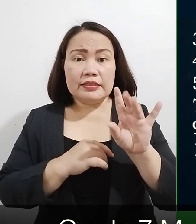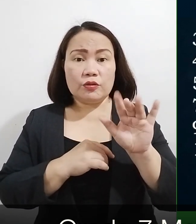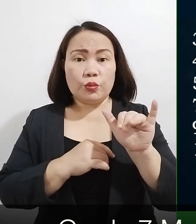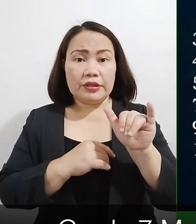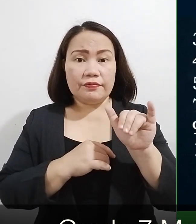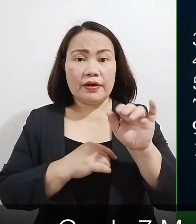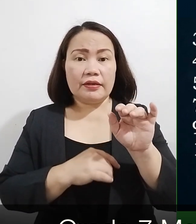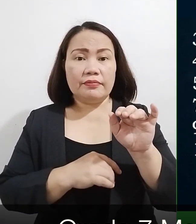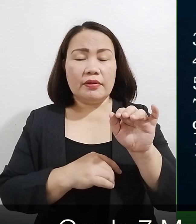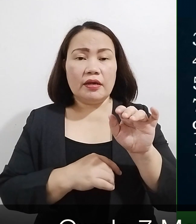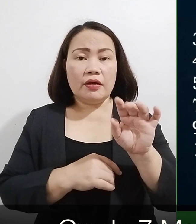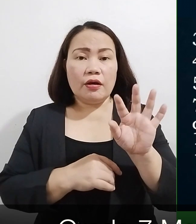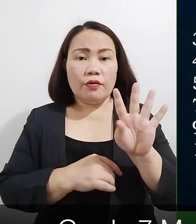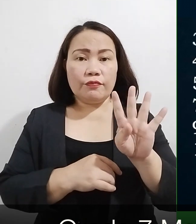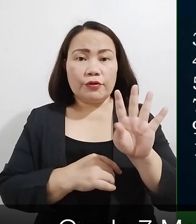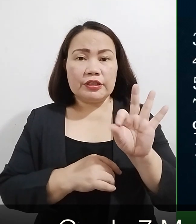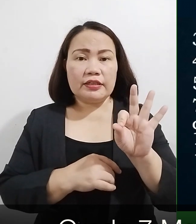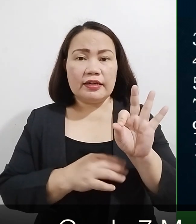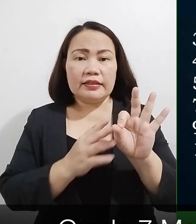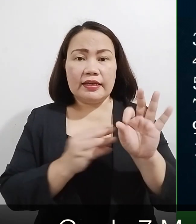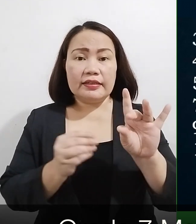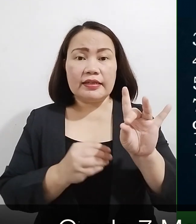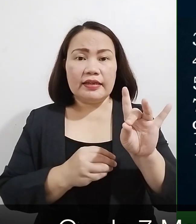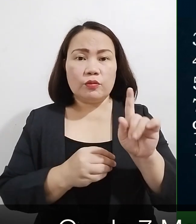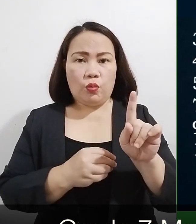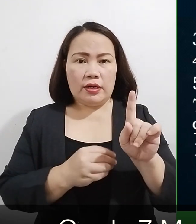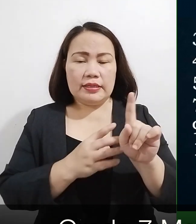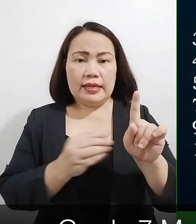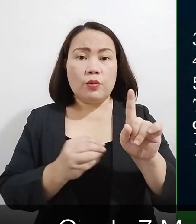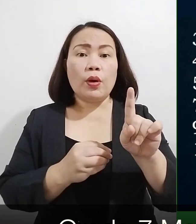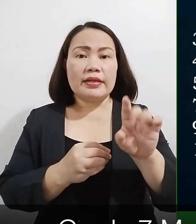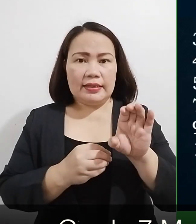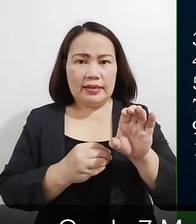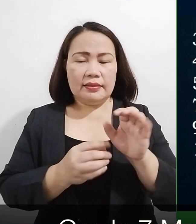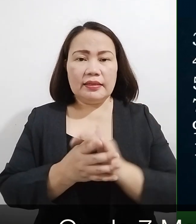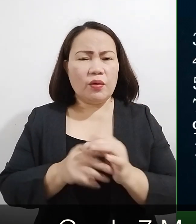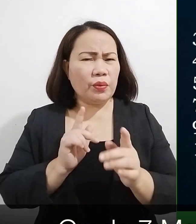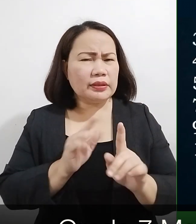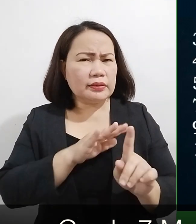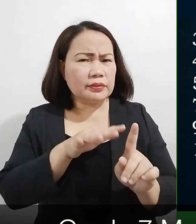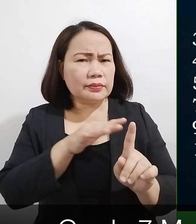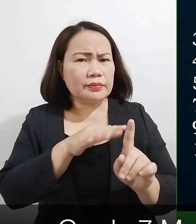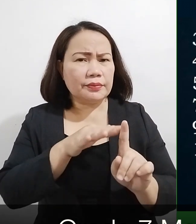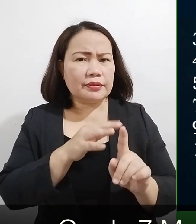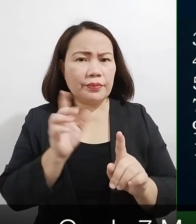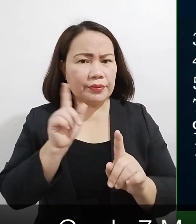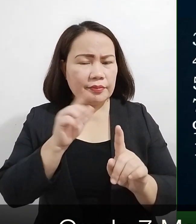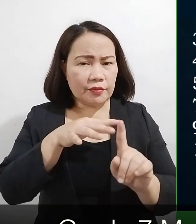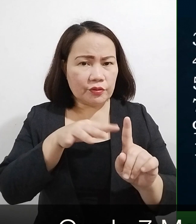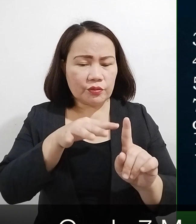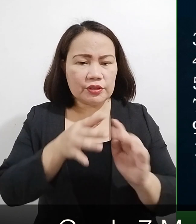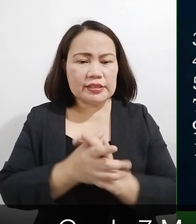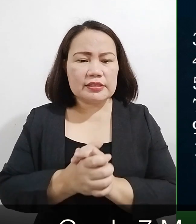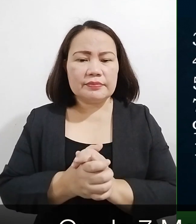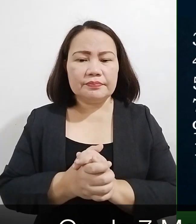25, 49, 81, and 100. Now, what have you noticed? Anong napansin